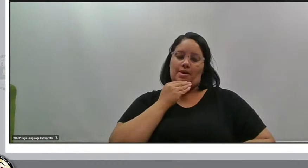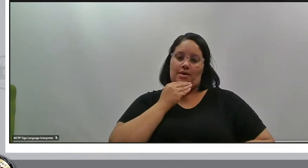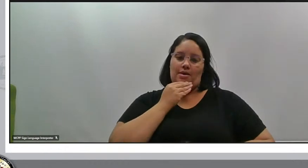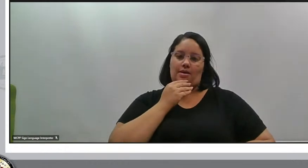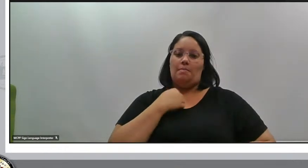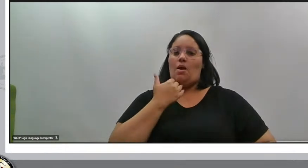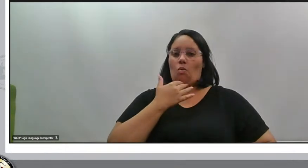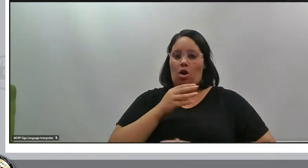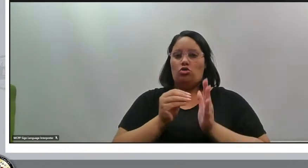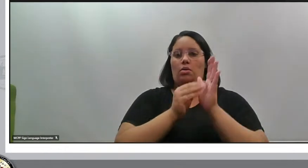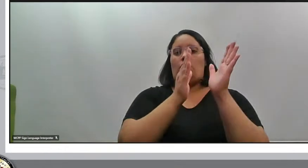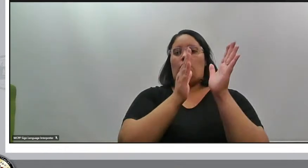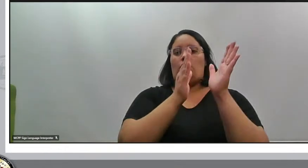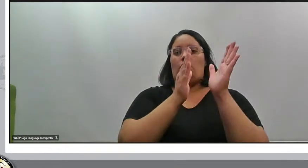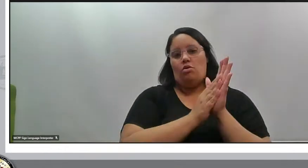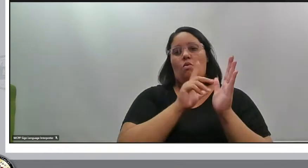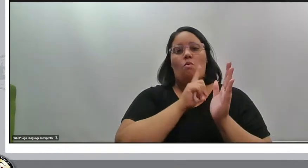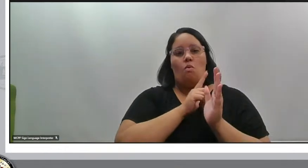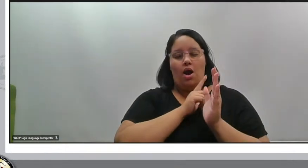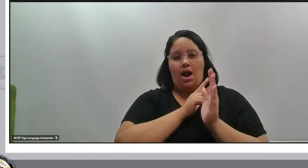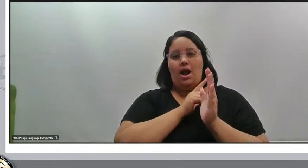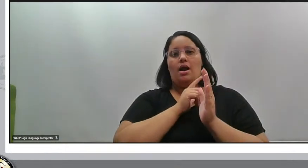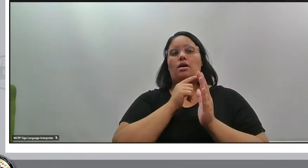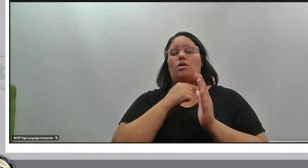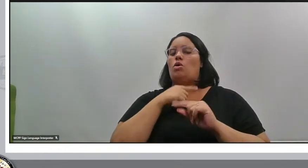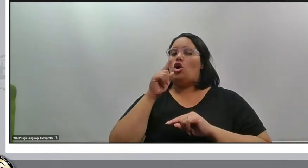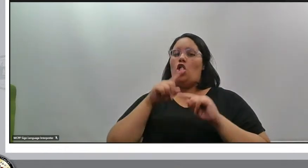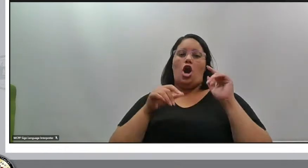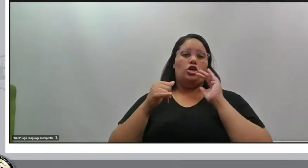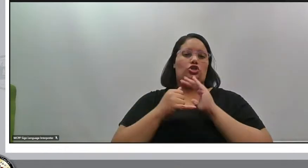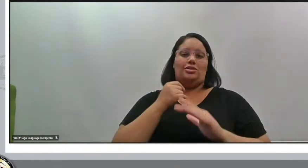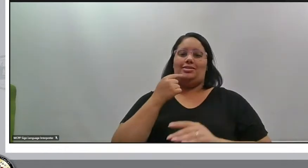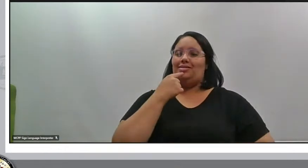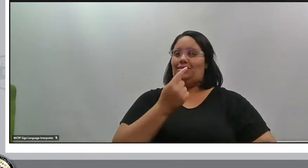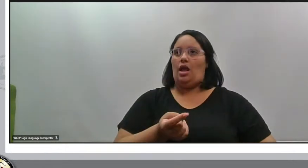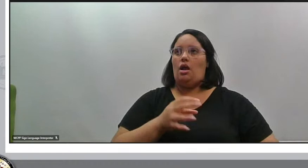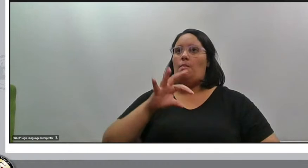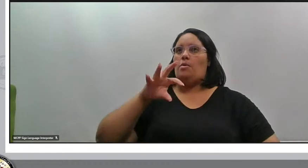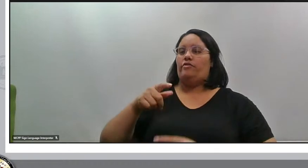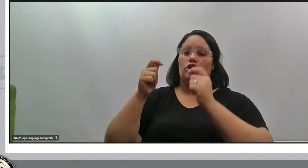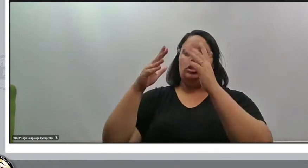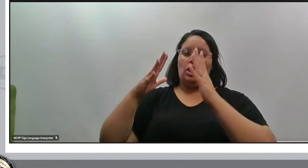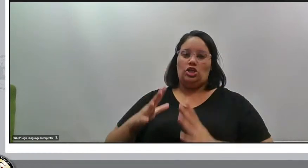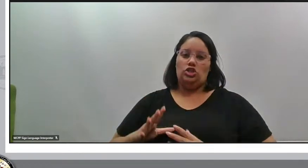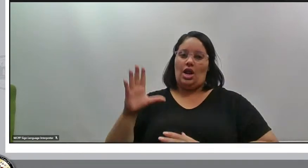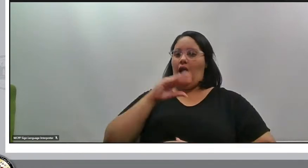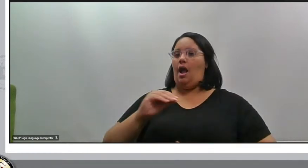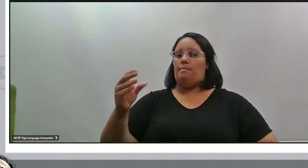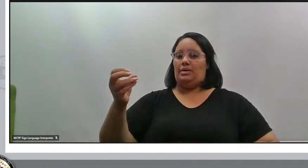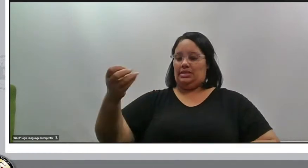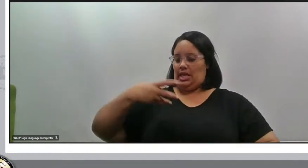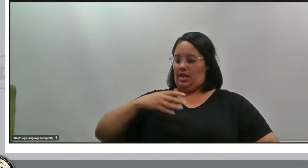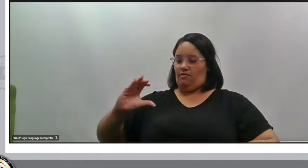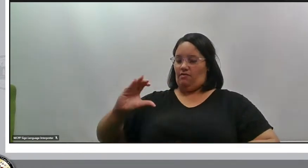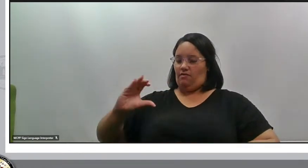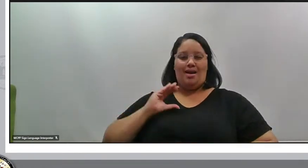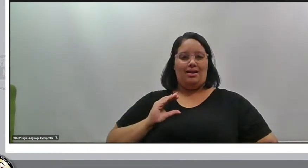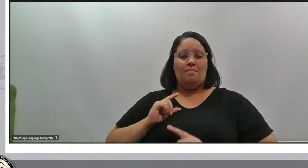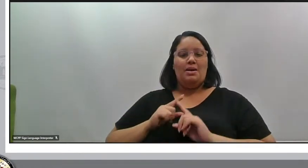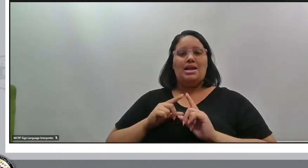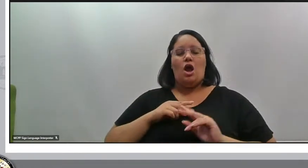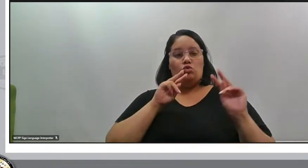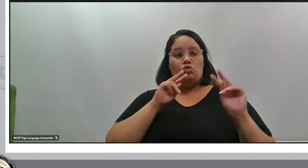to be on record, because a person can't just say provincial treasury must give us money, because when you look at the